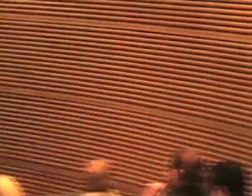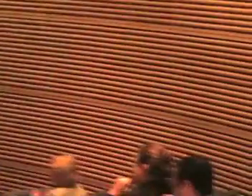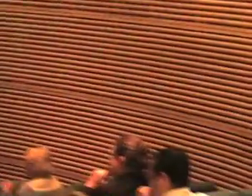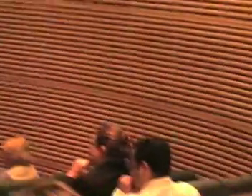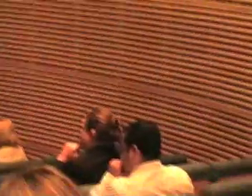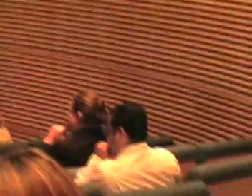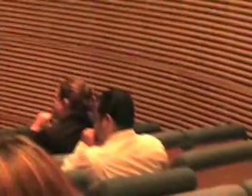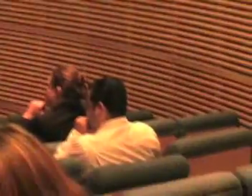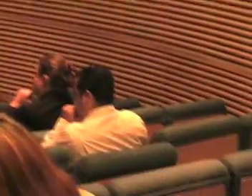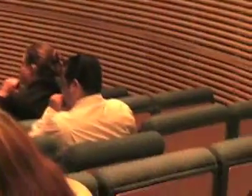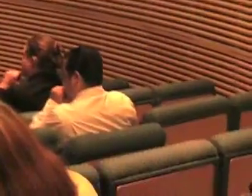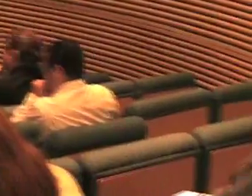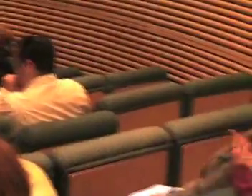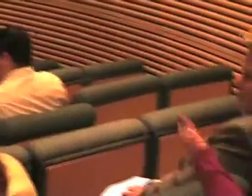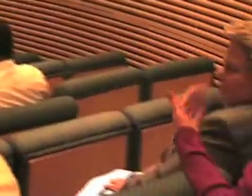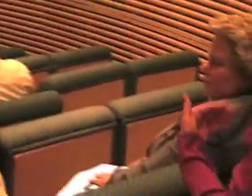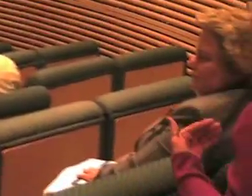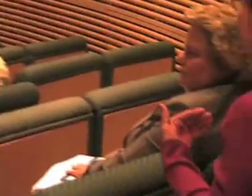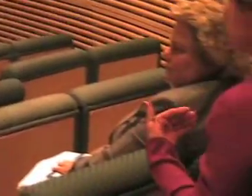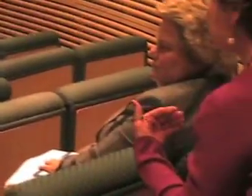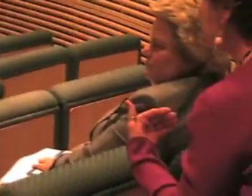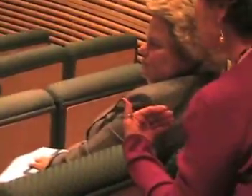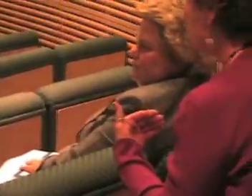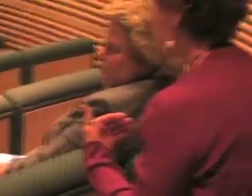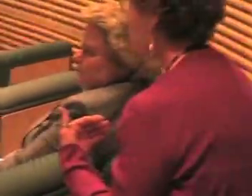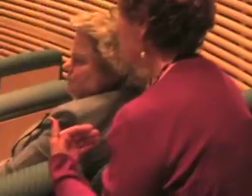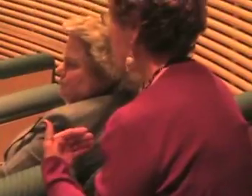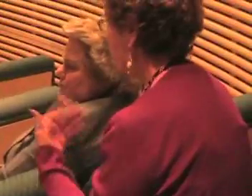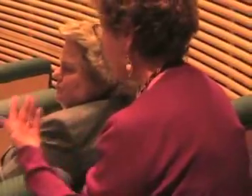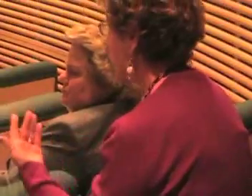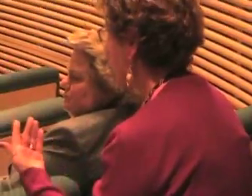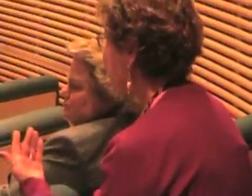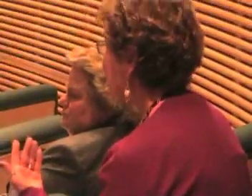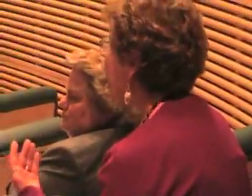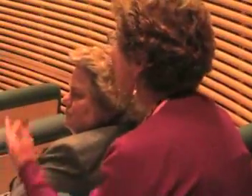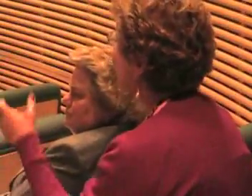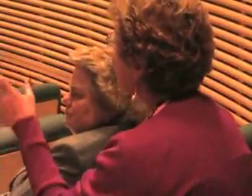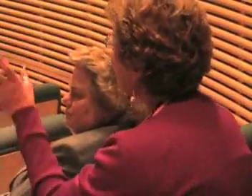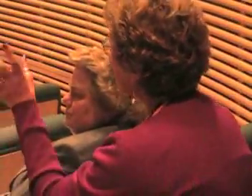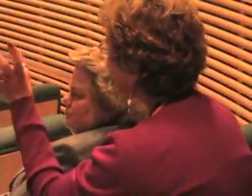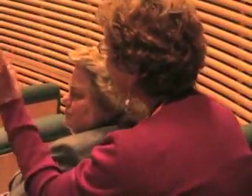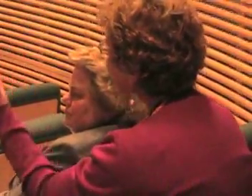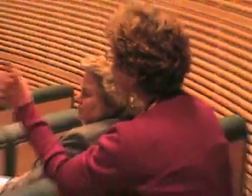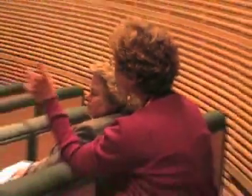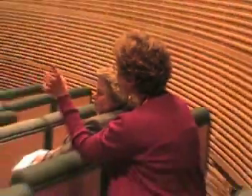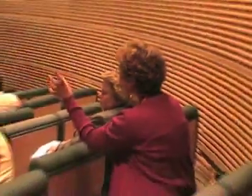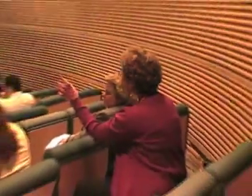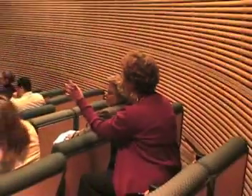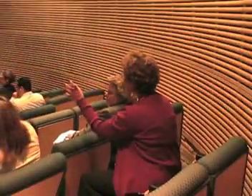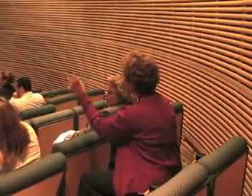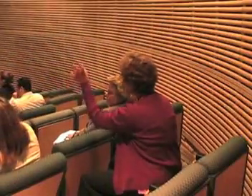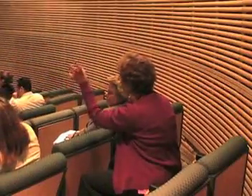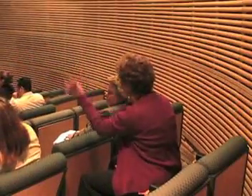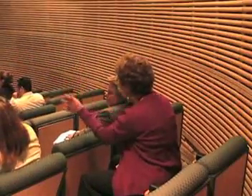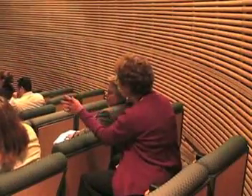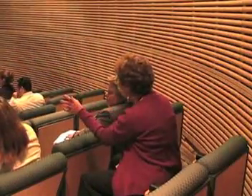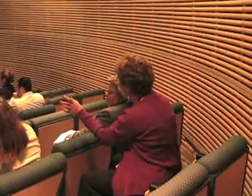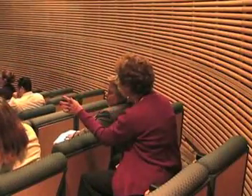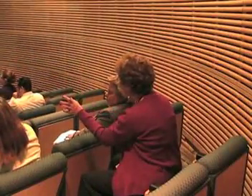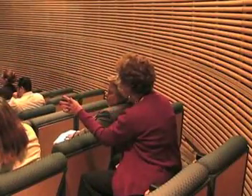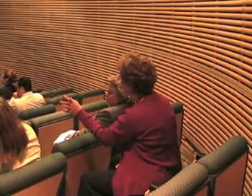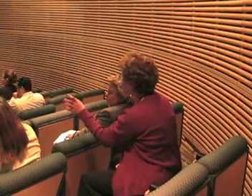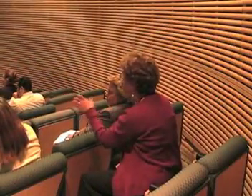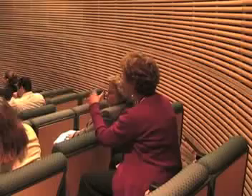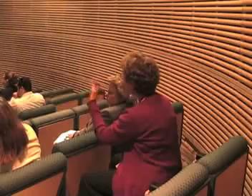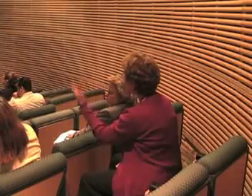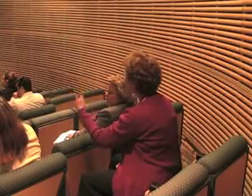unit and I'm depressed and you need to assess me, Yes. and I'm deaf, are your pictorial cards on a deck of